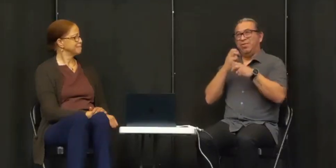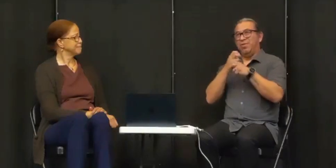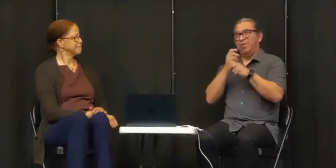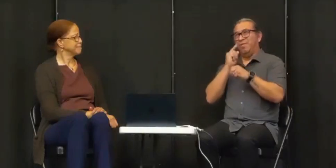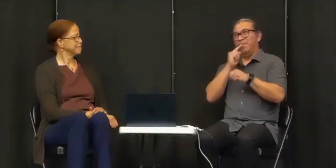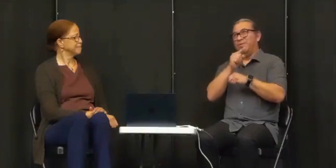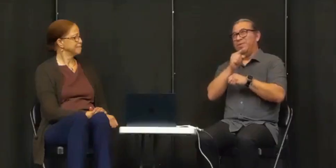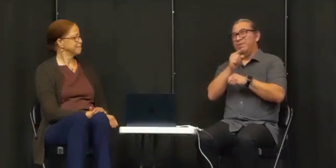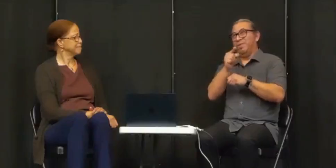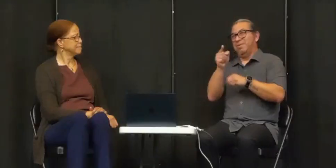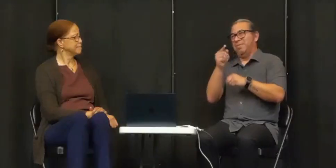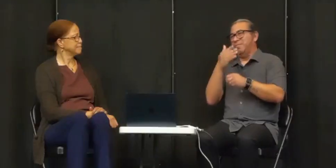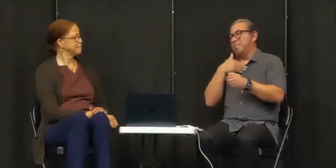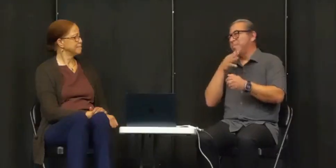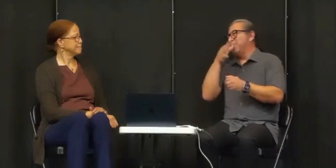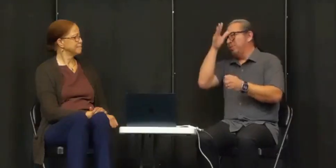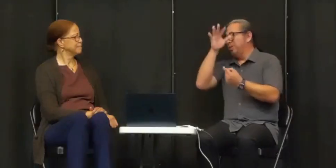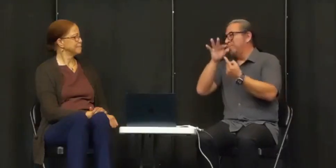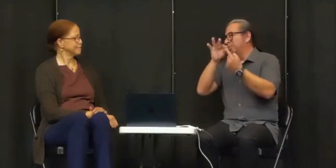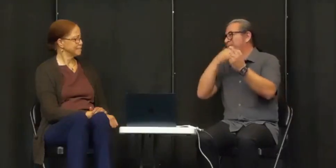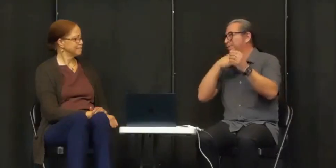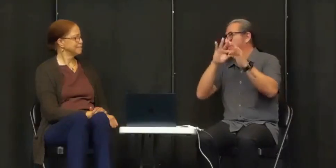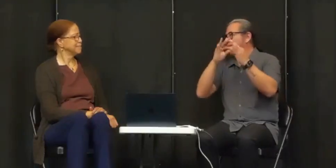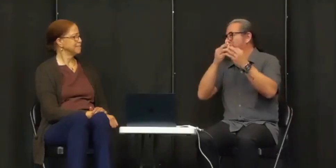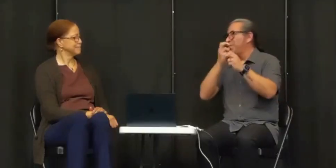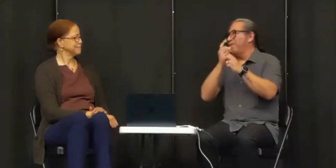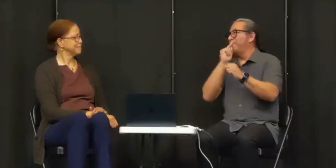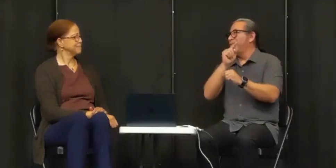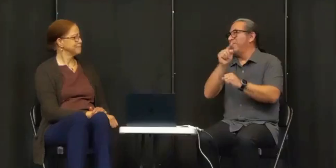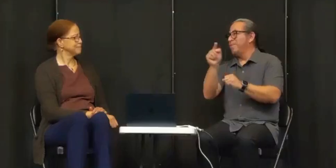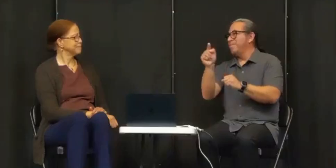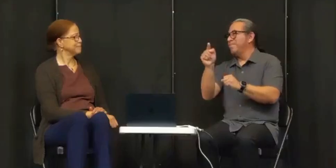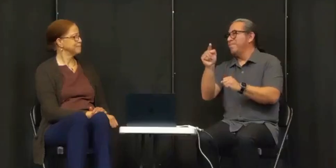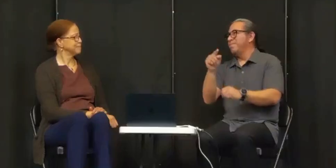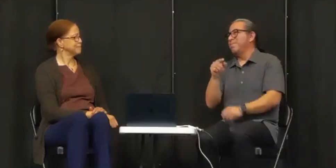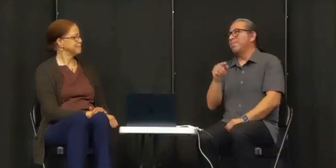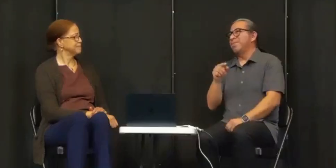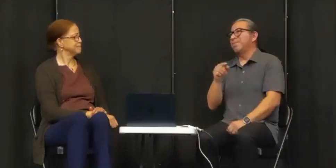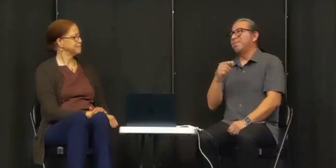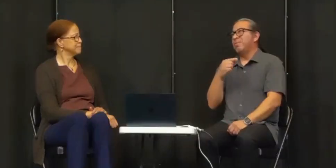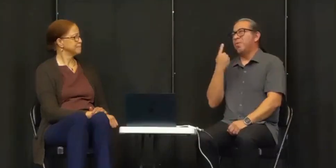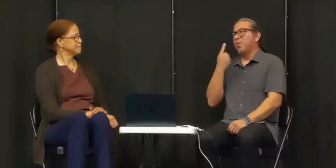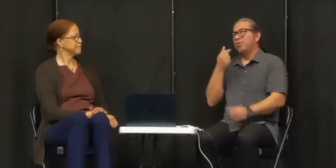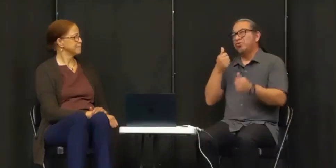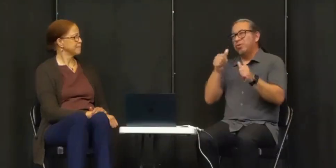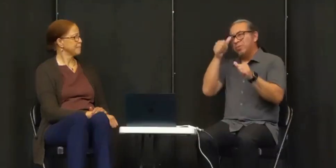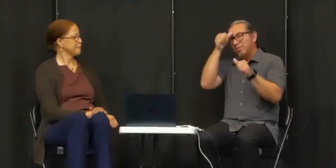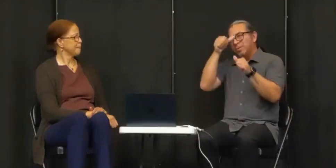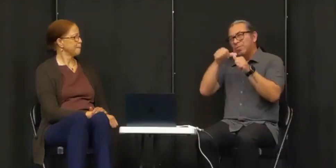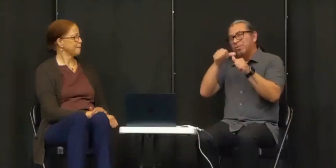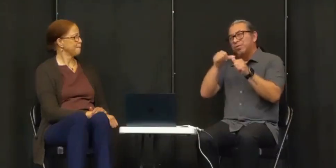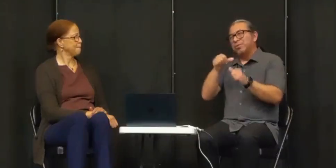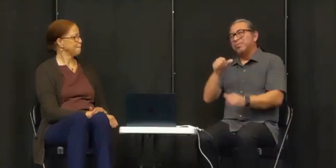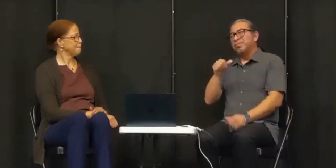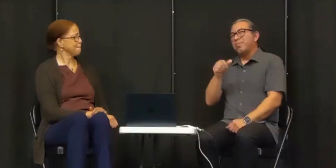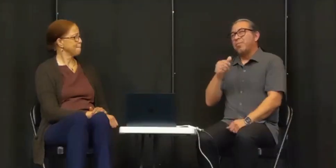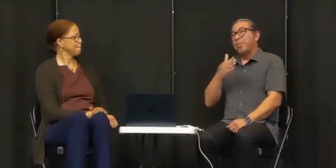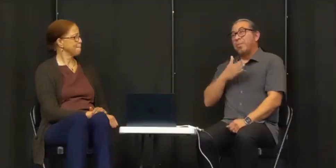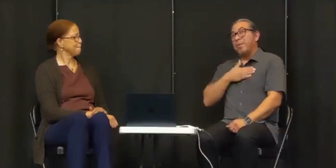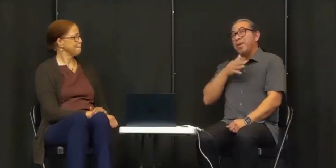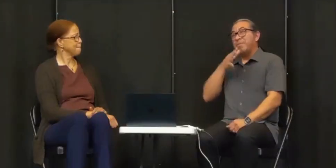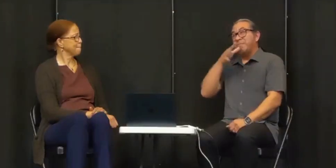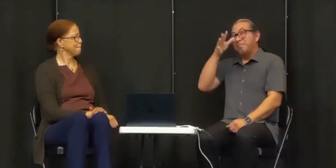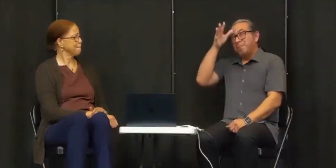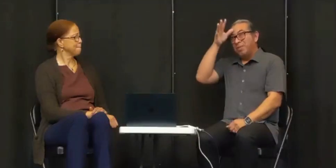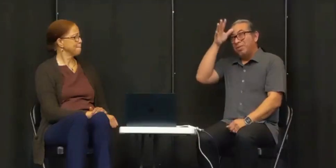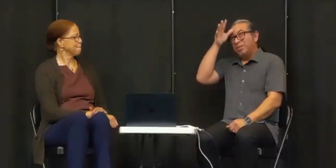Hard for me, it's hard for our audience, and it's hard for my parents, and it's hard for them as well. I always try to